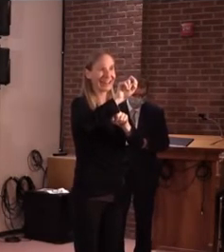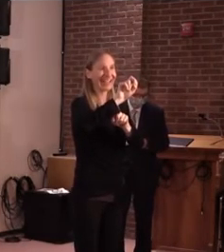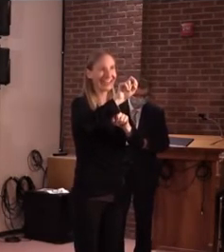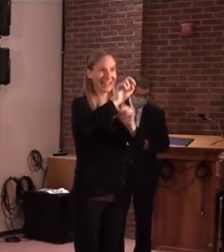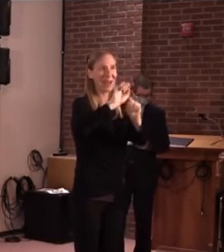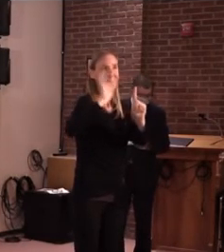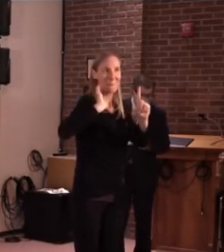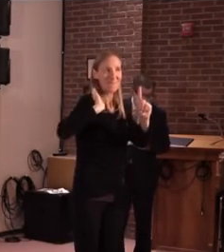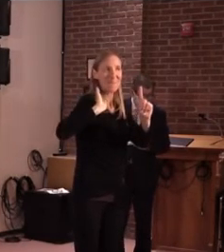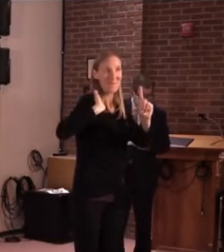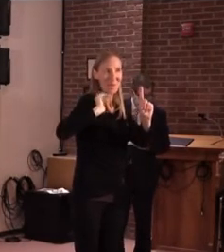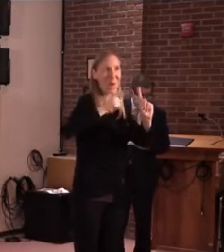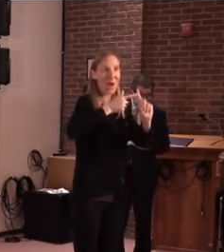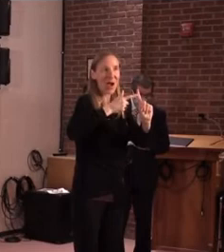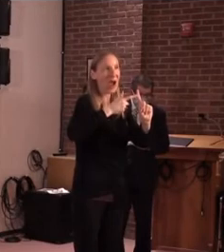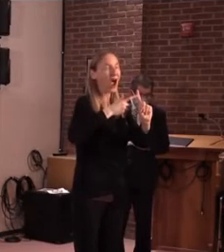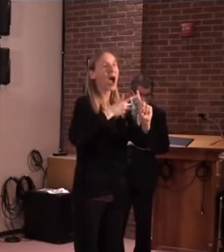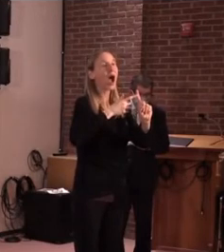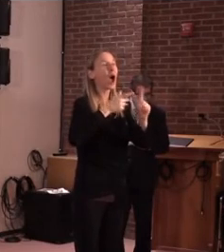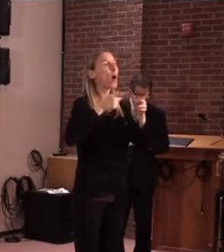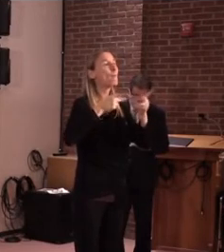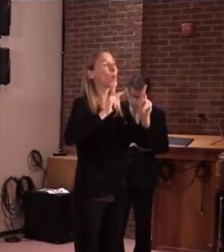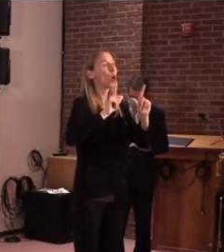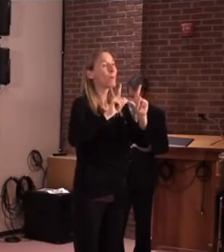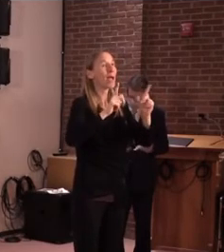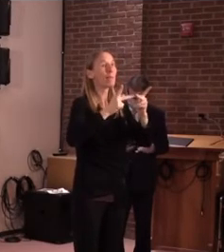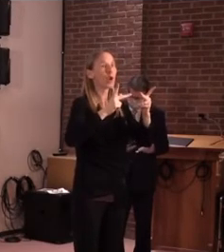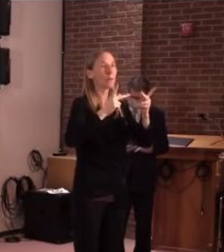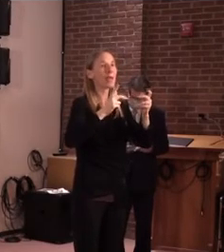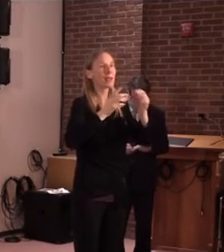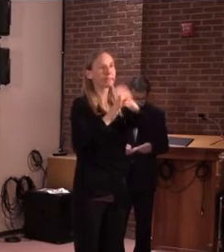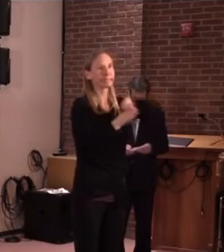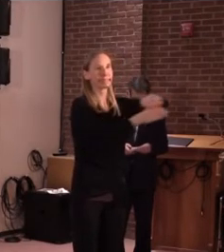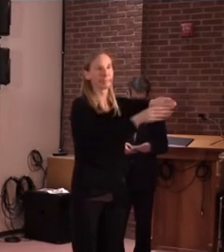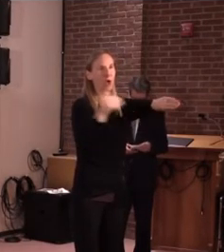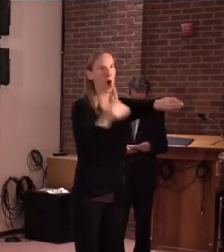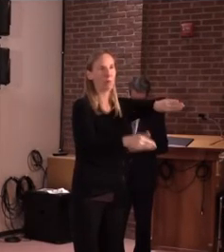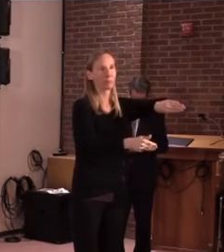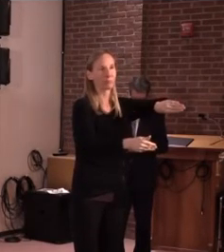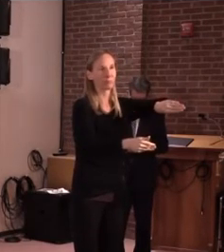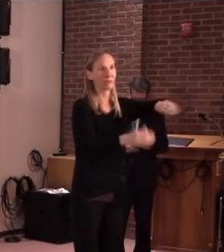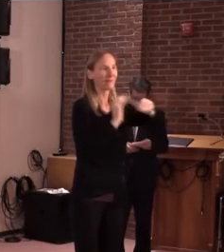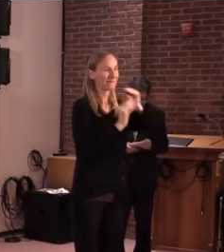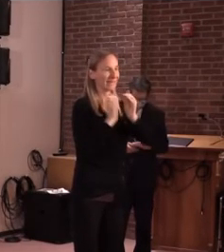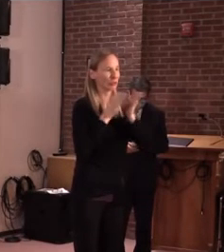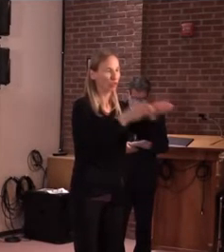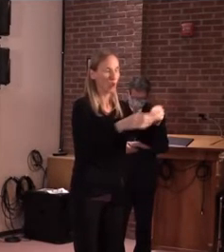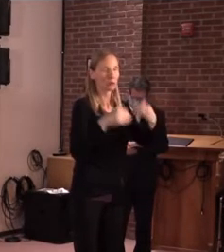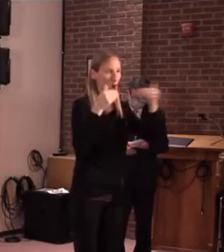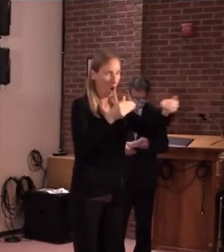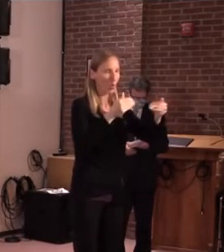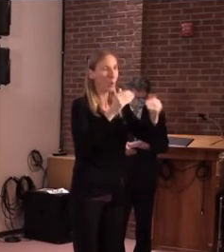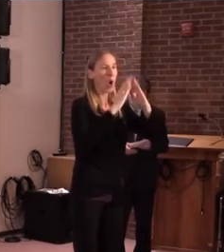the permitting aside to get the mitigation done to fix the roads